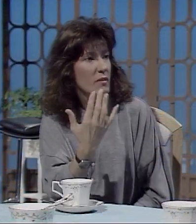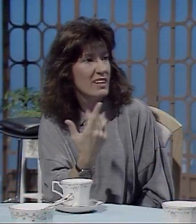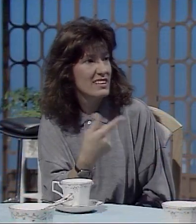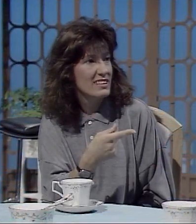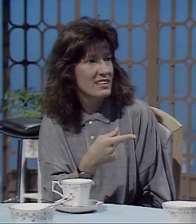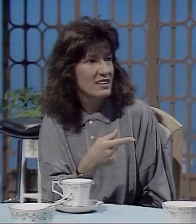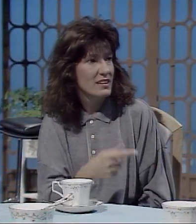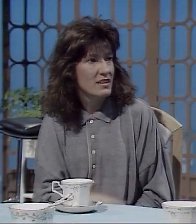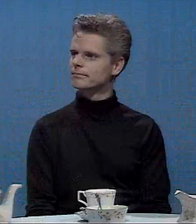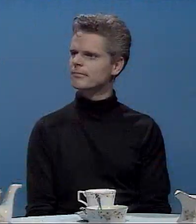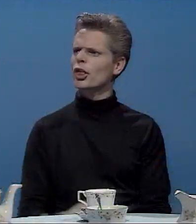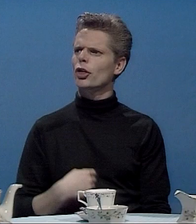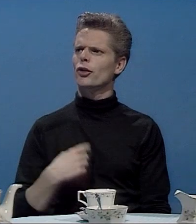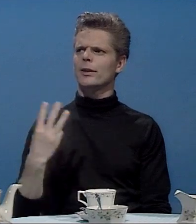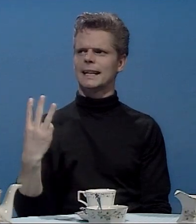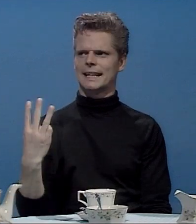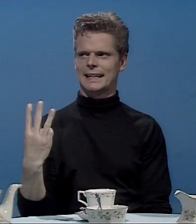How many? 3.